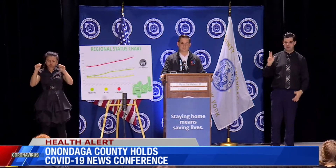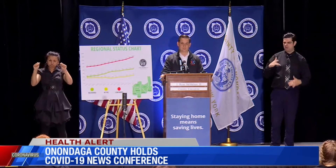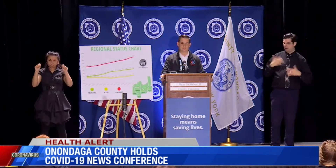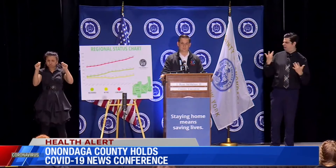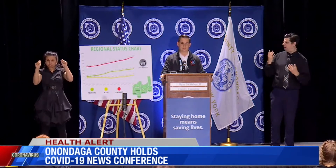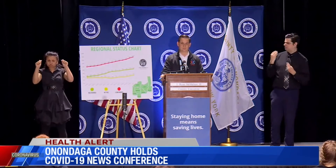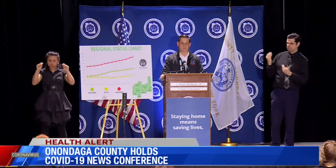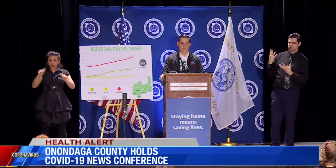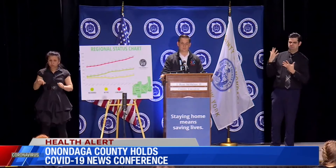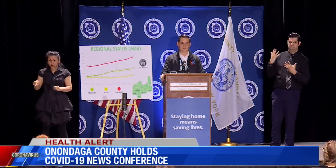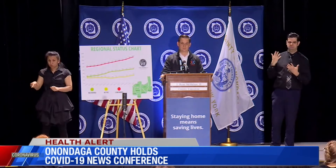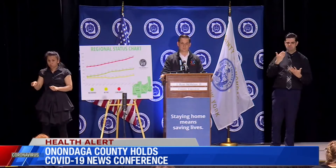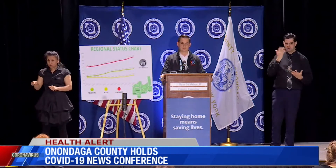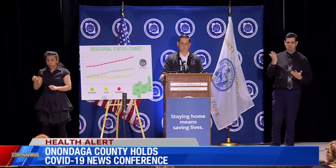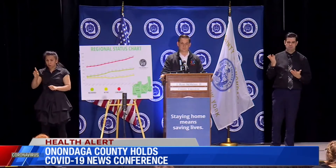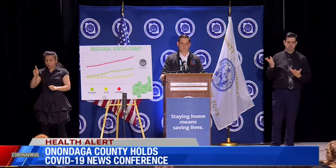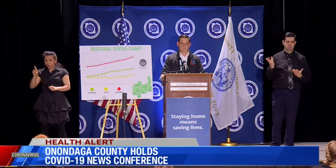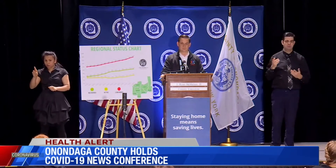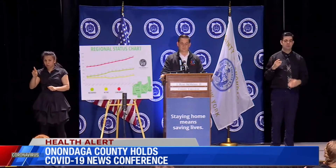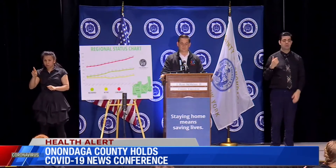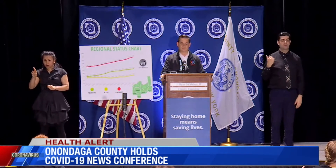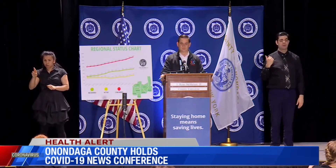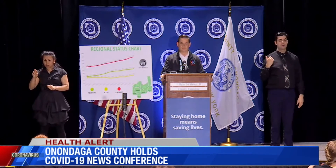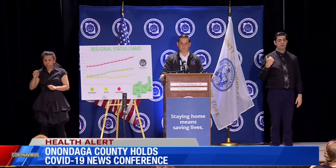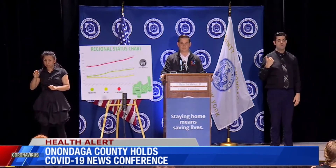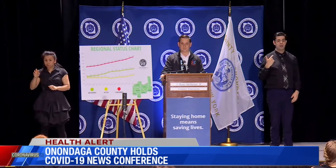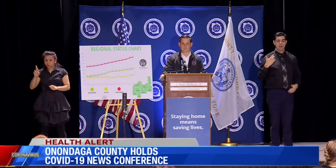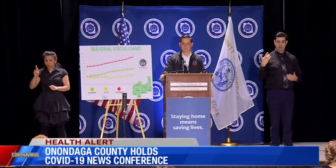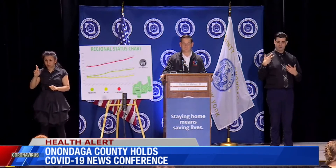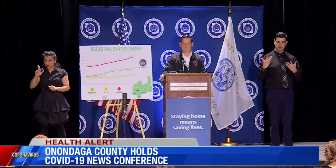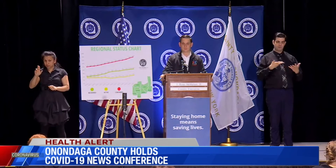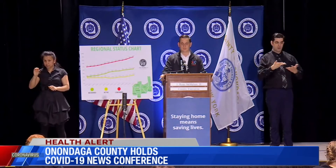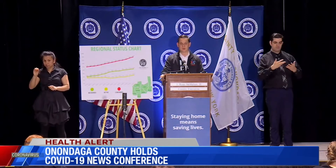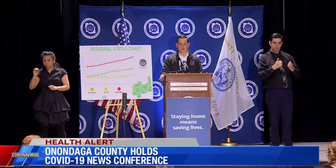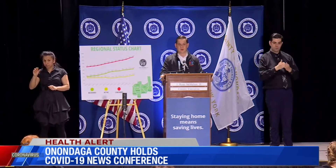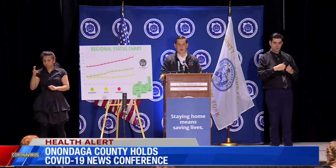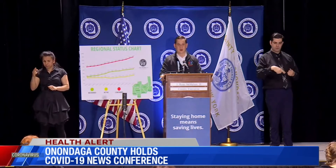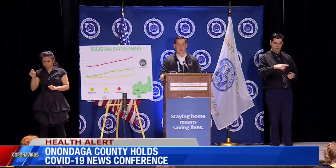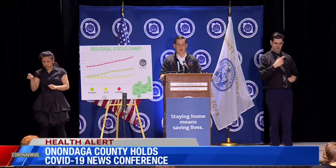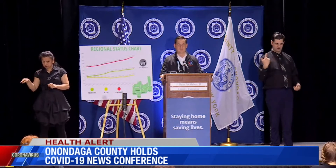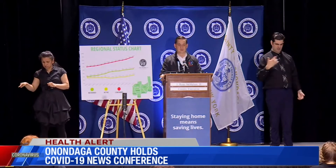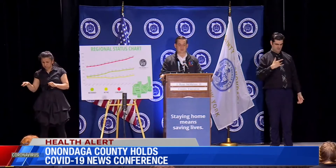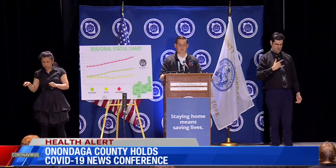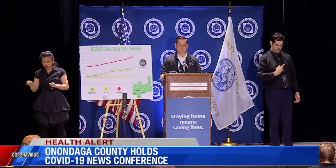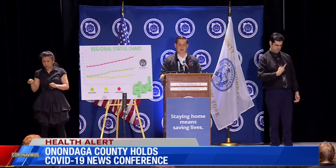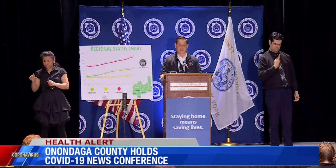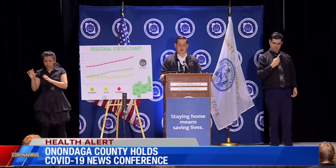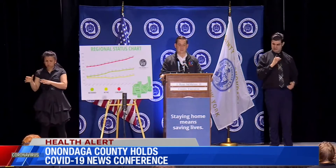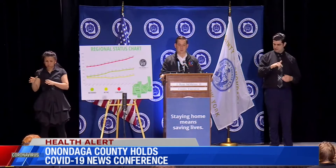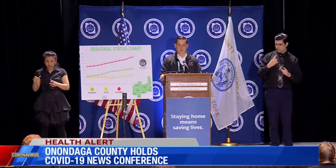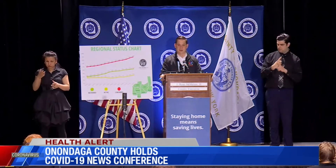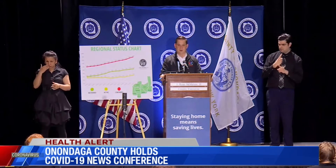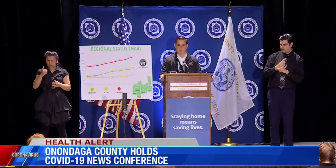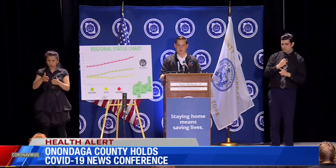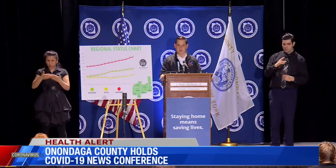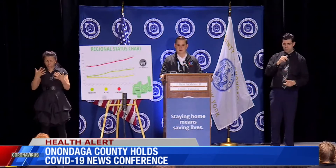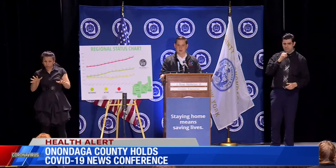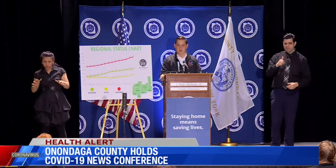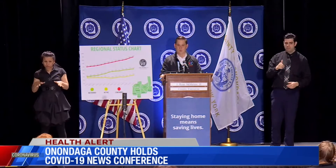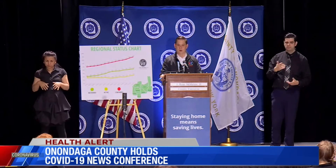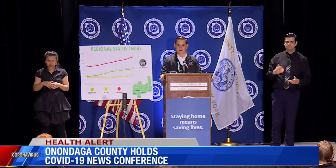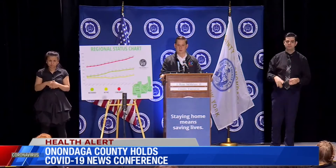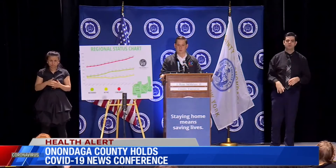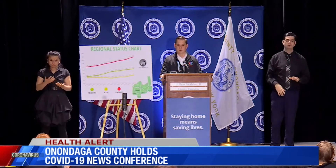those conversations personally, and do you feel those digs are appropriate? Look, I appreciate